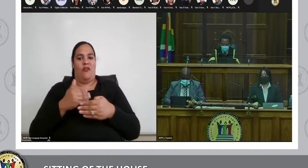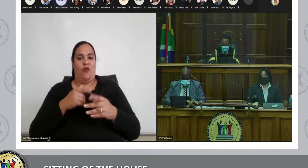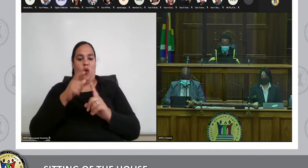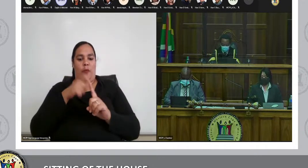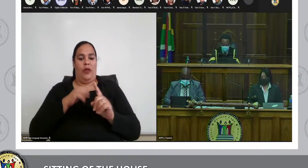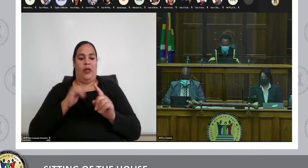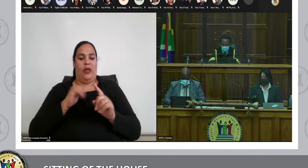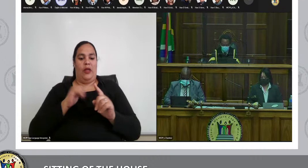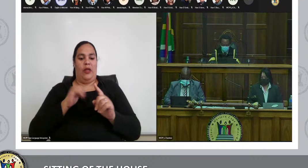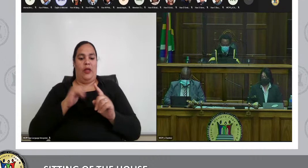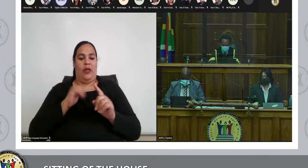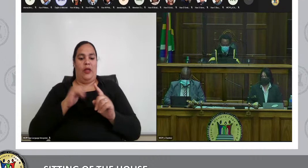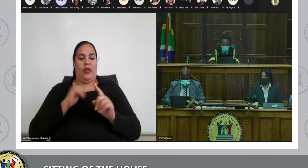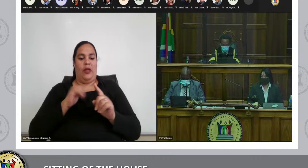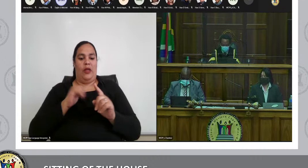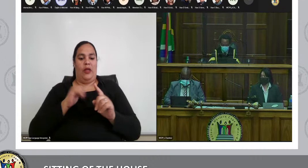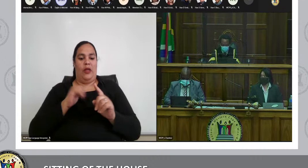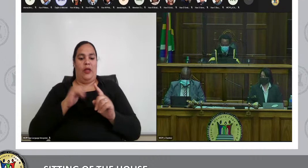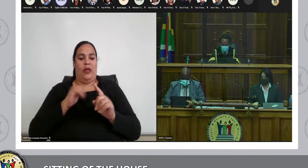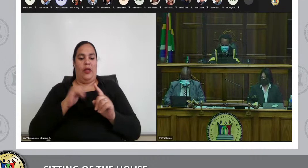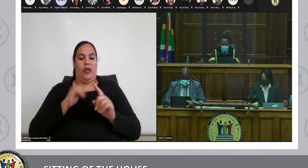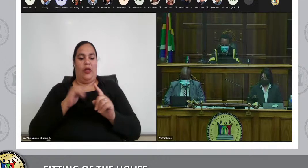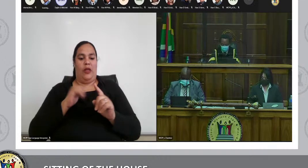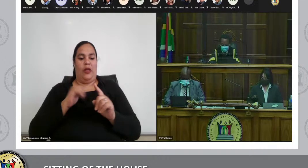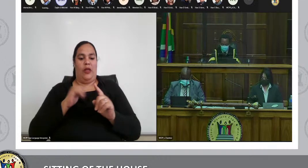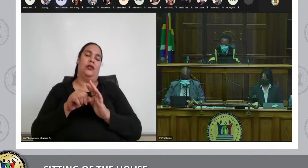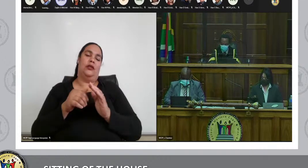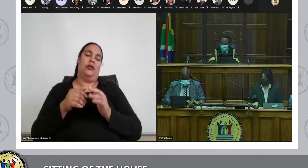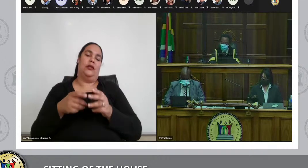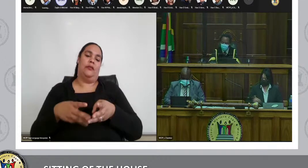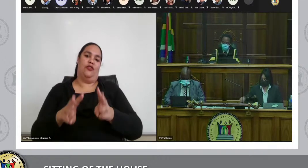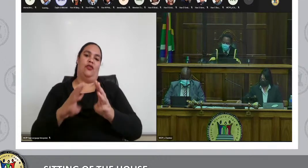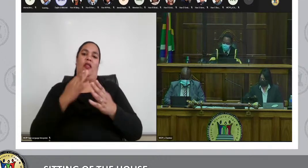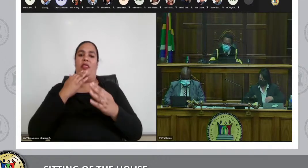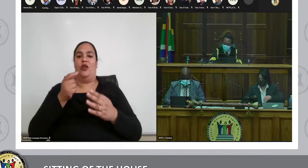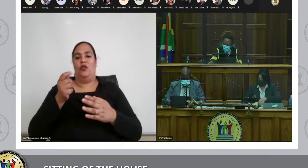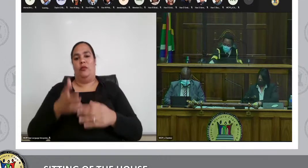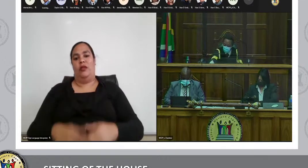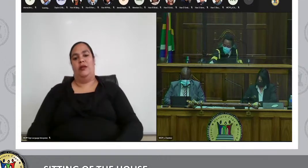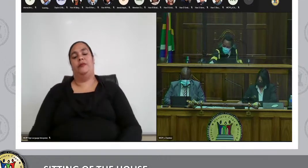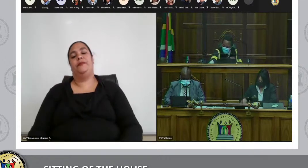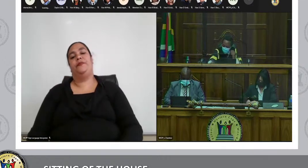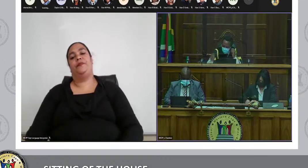is suspended as a precautionary measure. Thank you, Speaker.